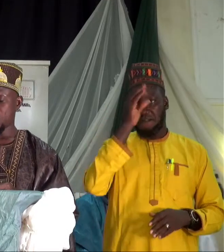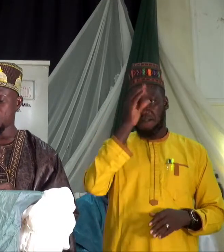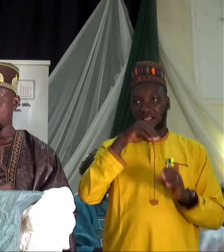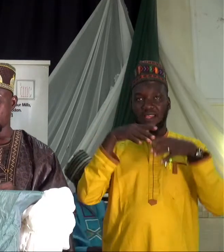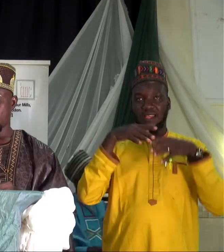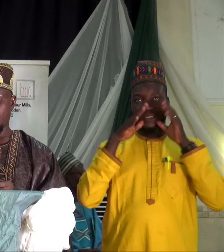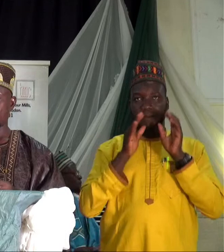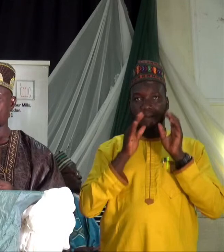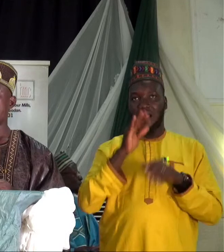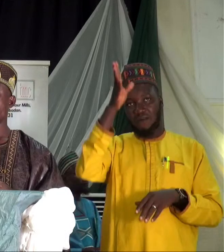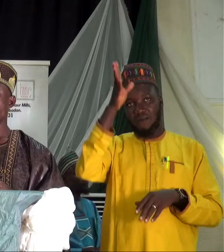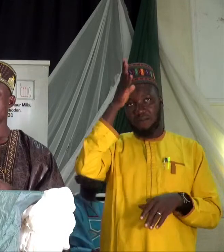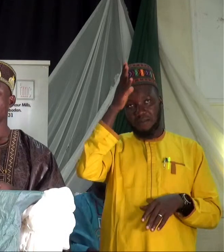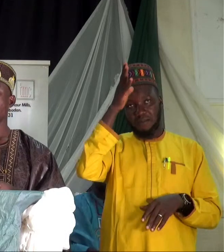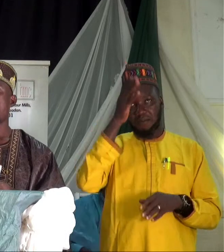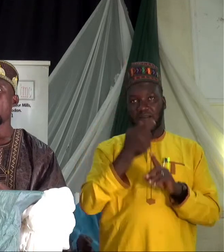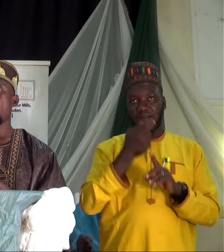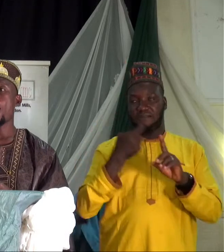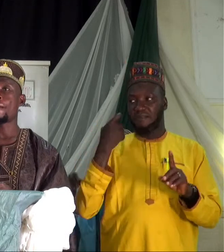Agba lati